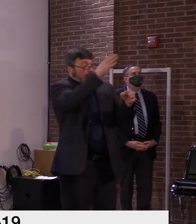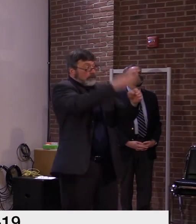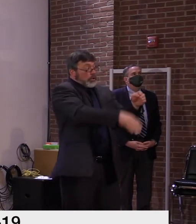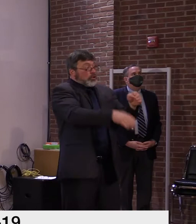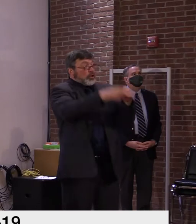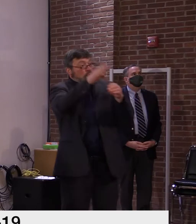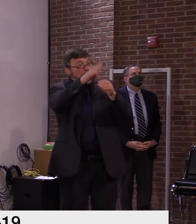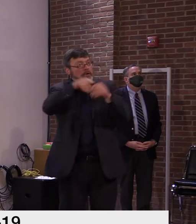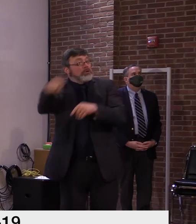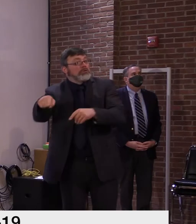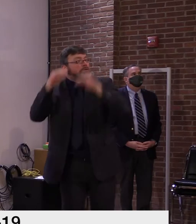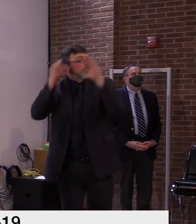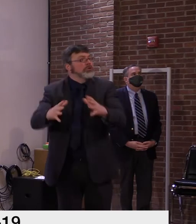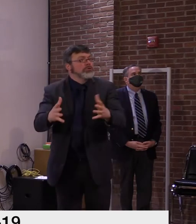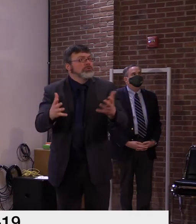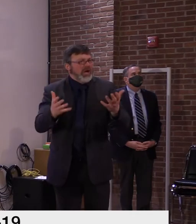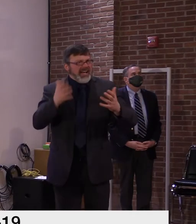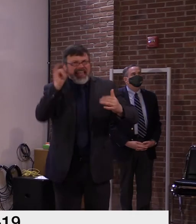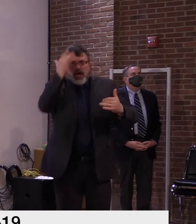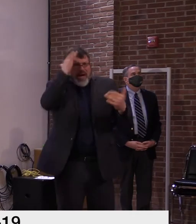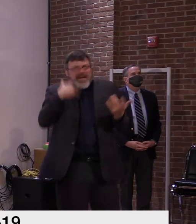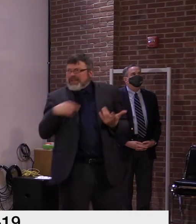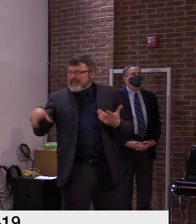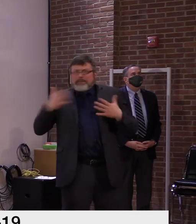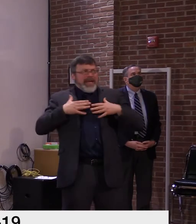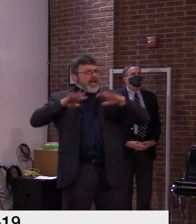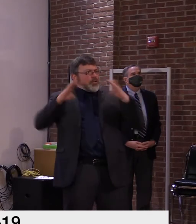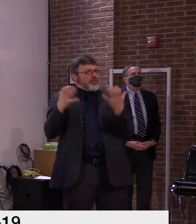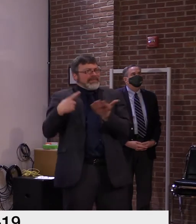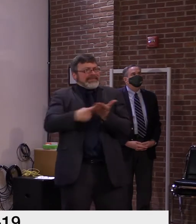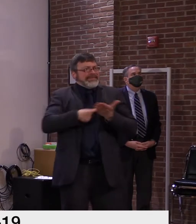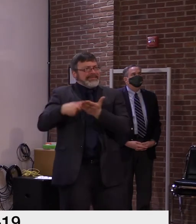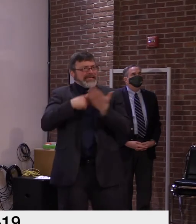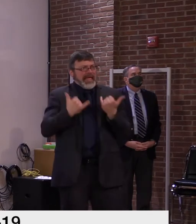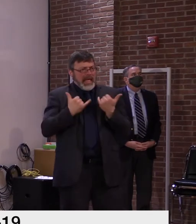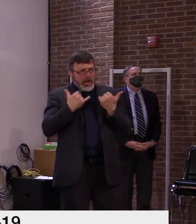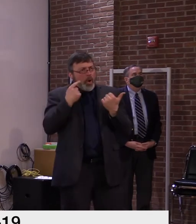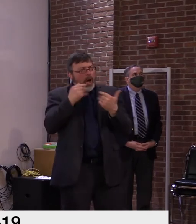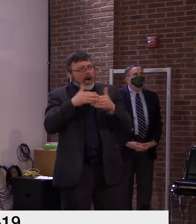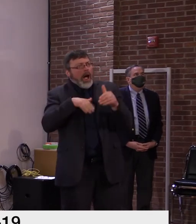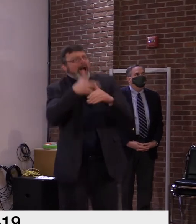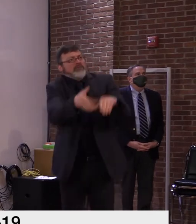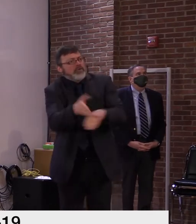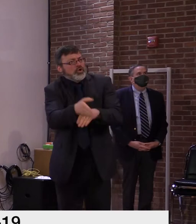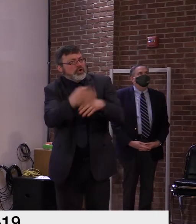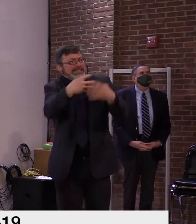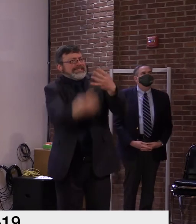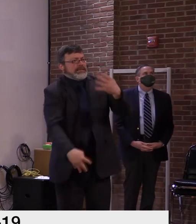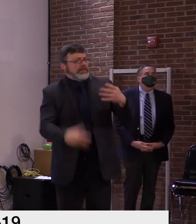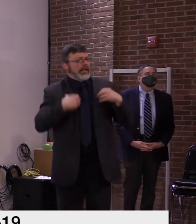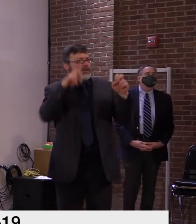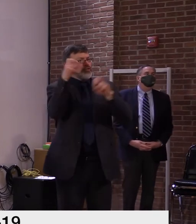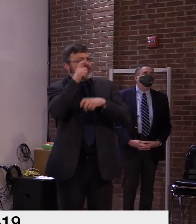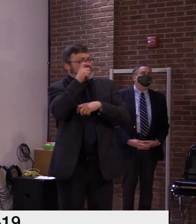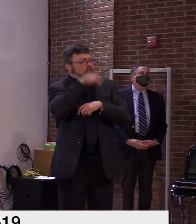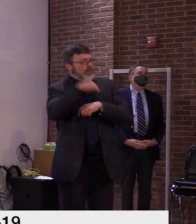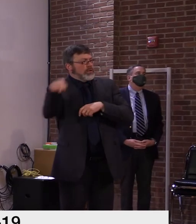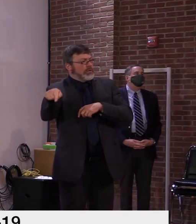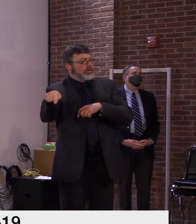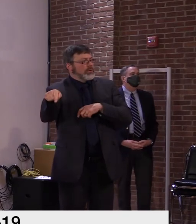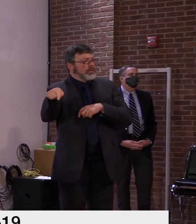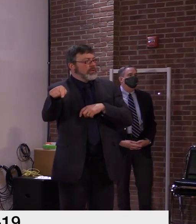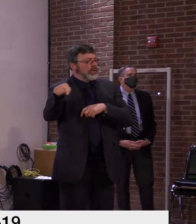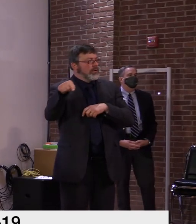and find a way to get our kids back into the classroom. So there's a lot of moving pieces, and we just